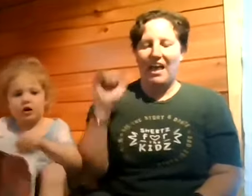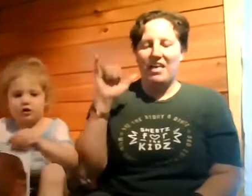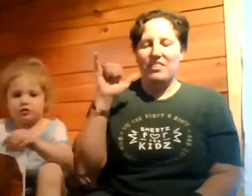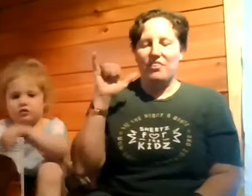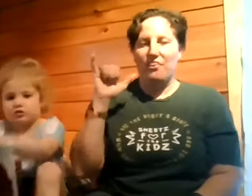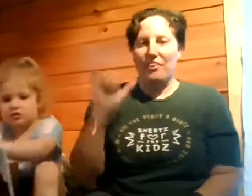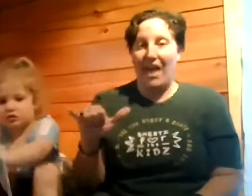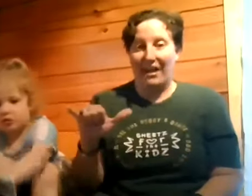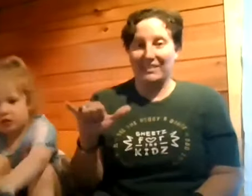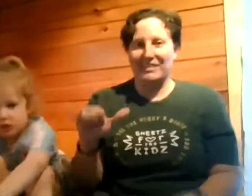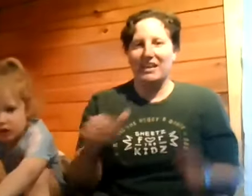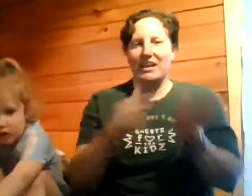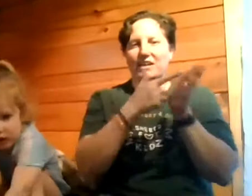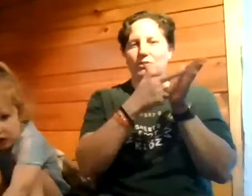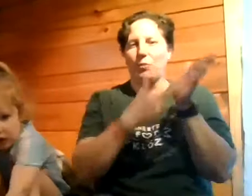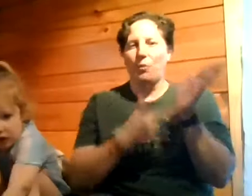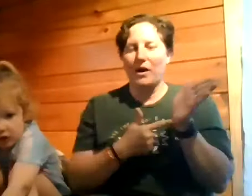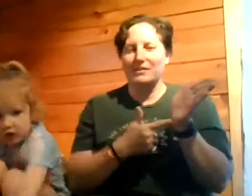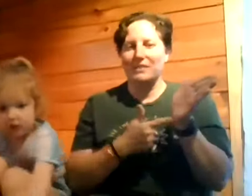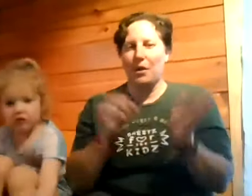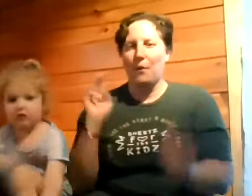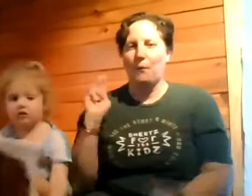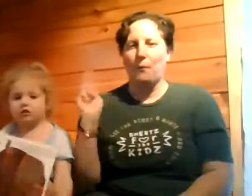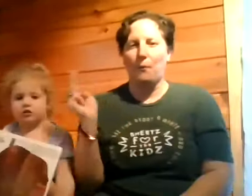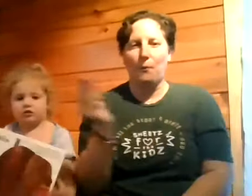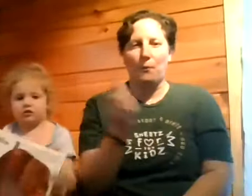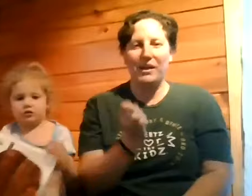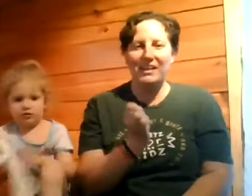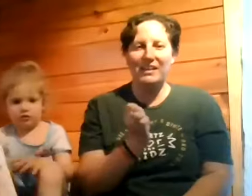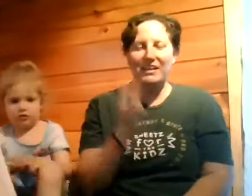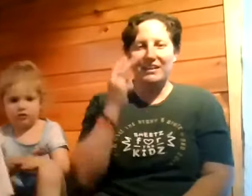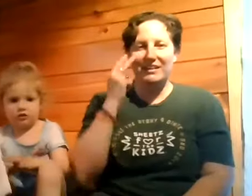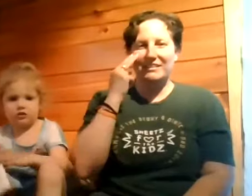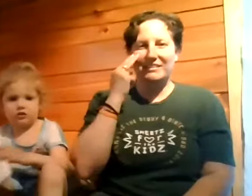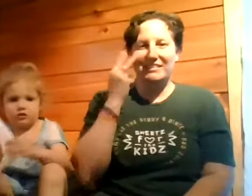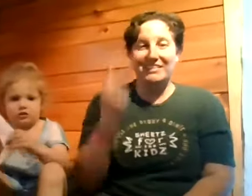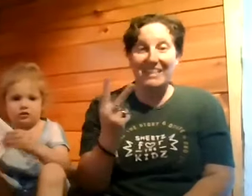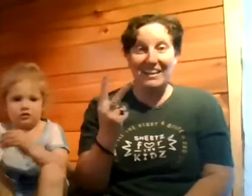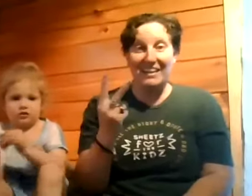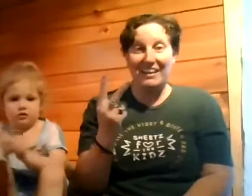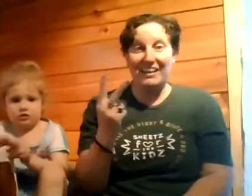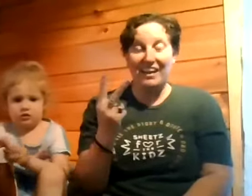Us. That is what we see.